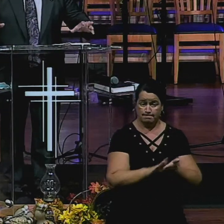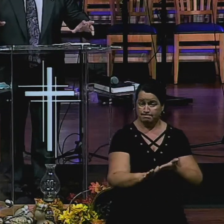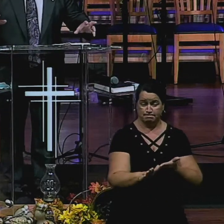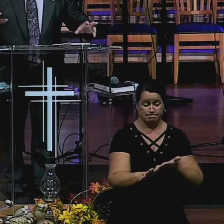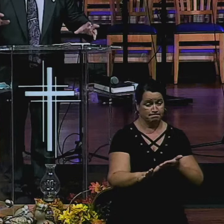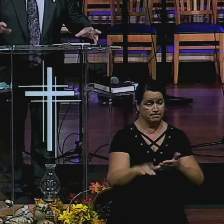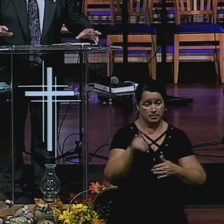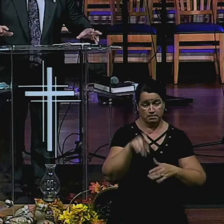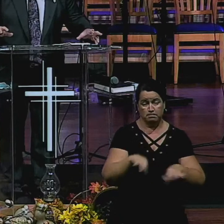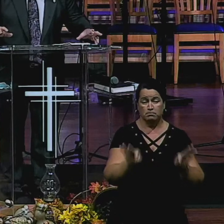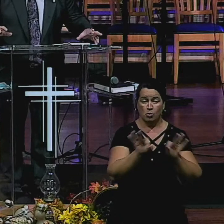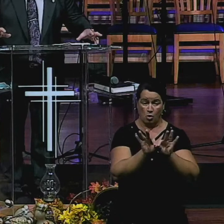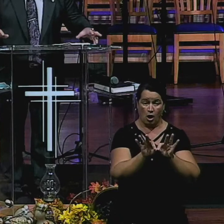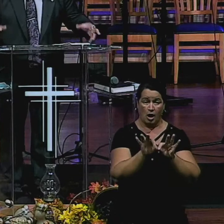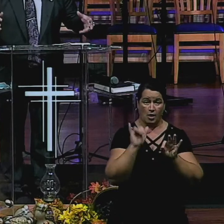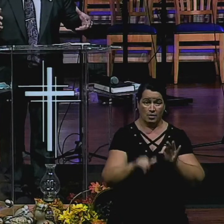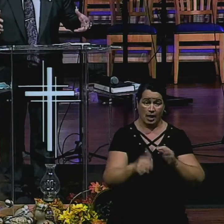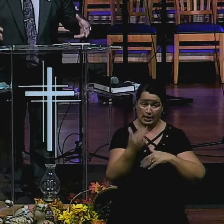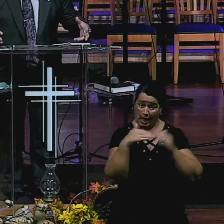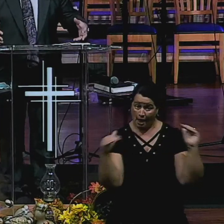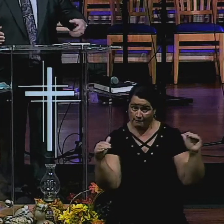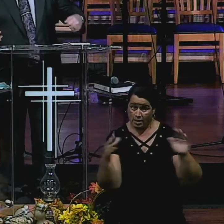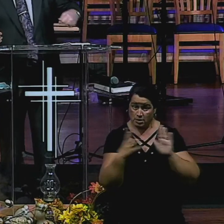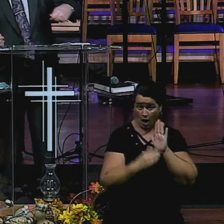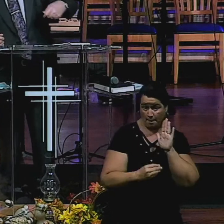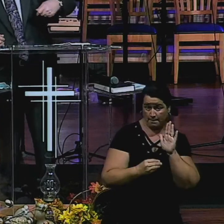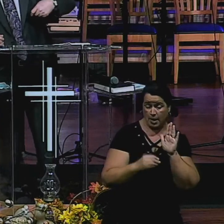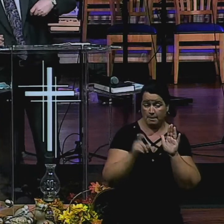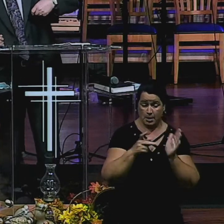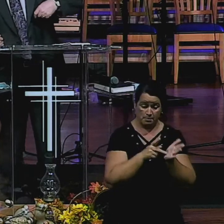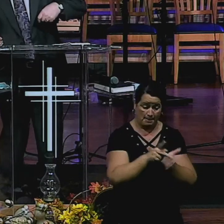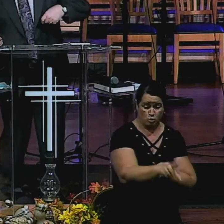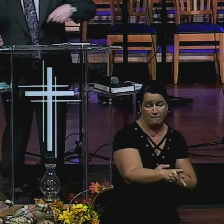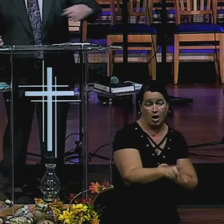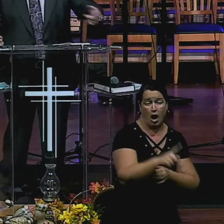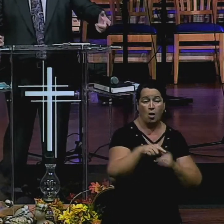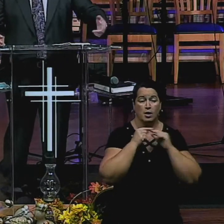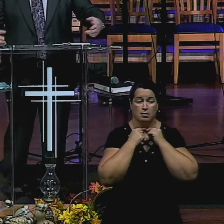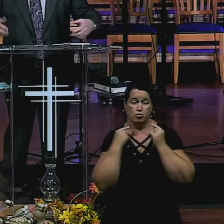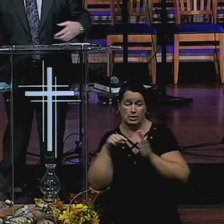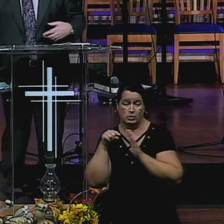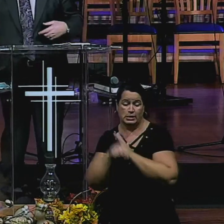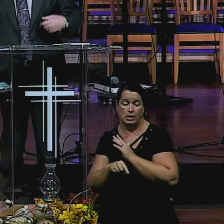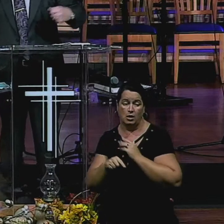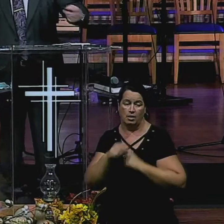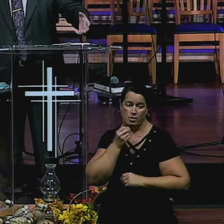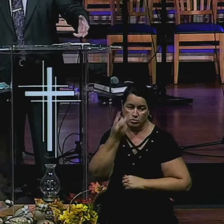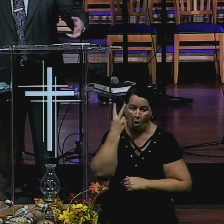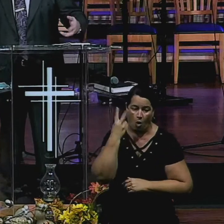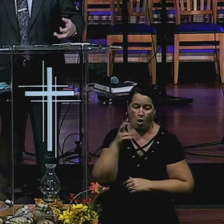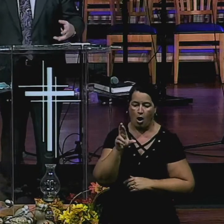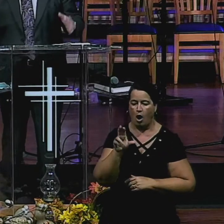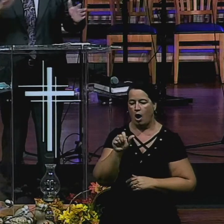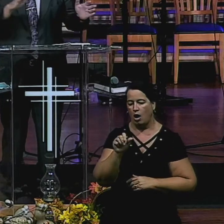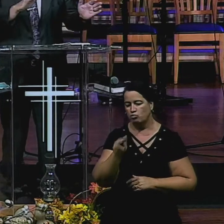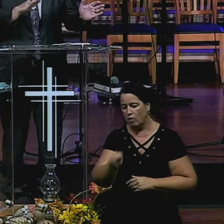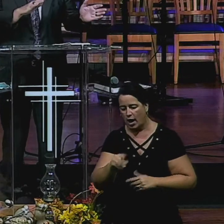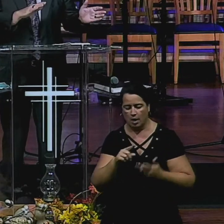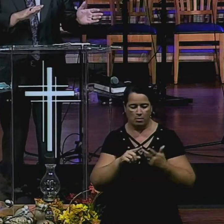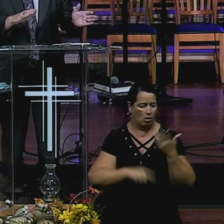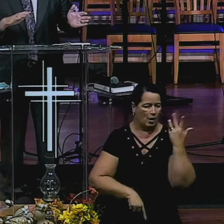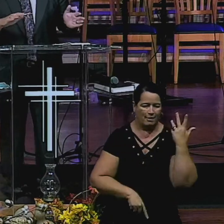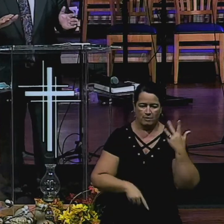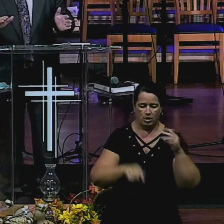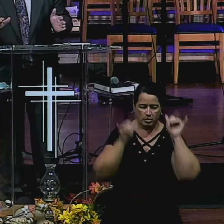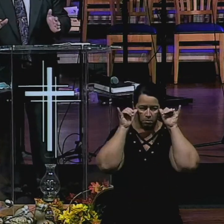necessary that the copy of things in heaven should be purified with these. In other words, when the priest would kill the goat, kill the ram, kill the bullock, shed the blood, it was